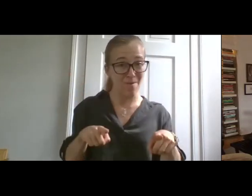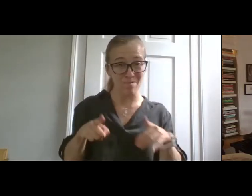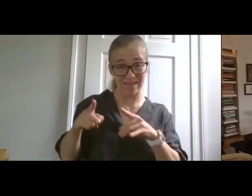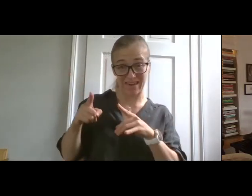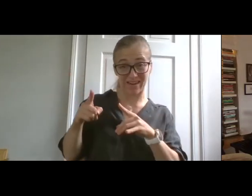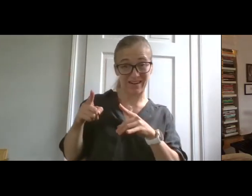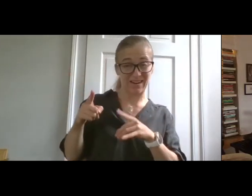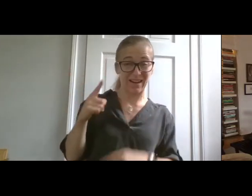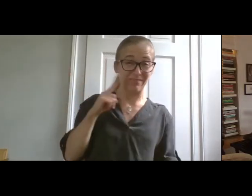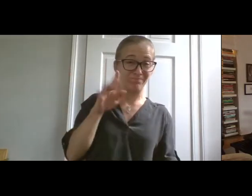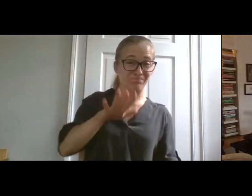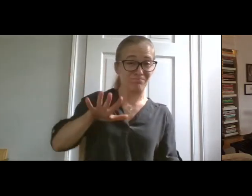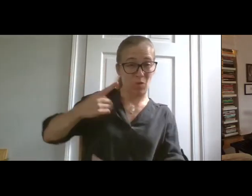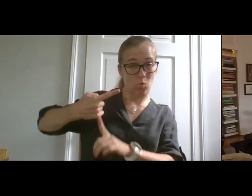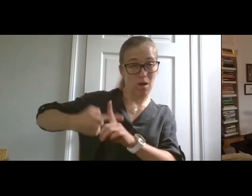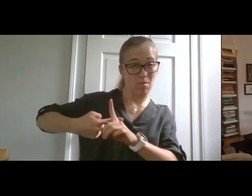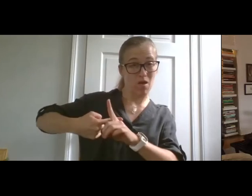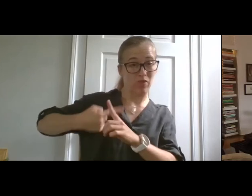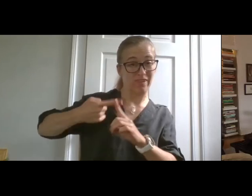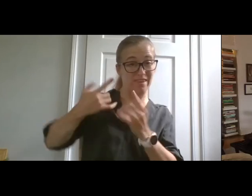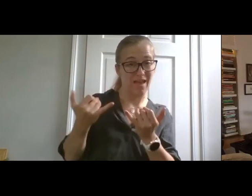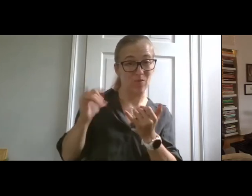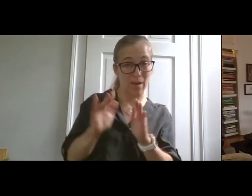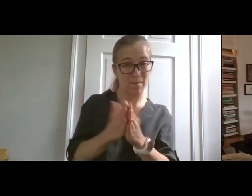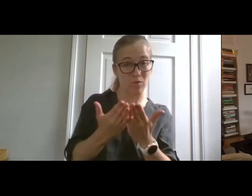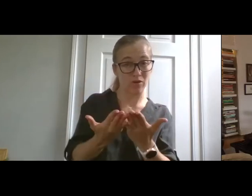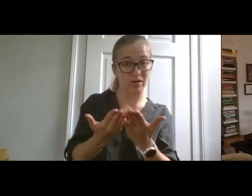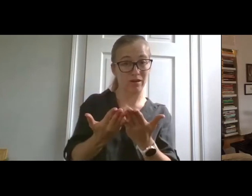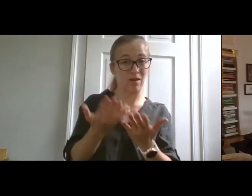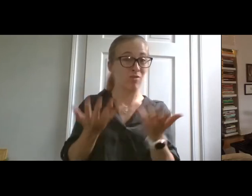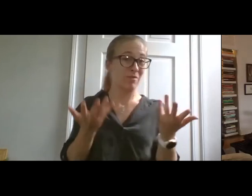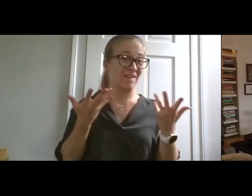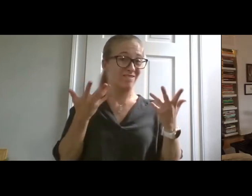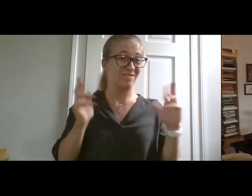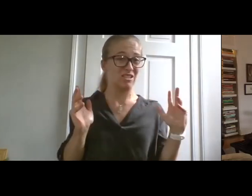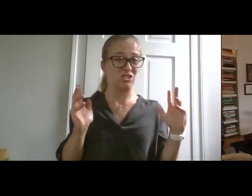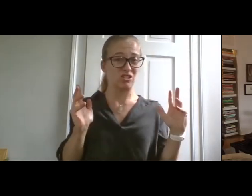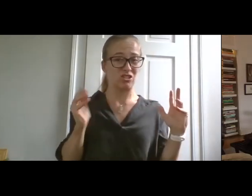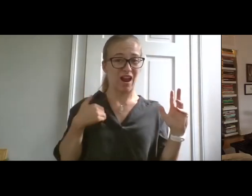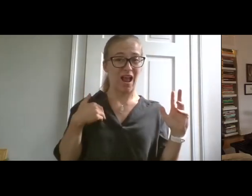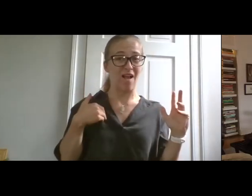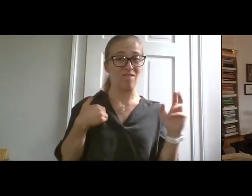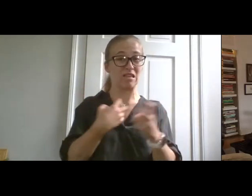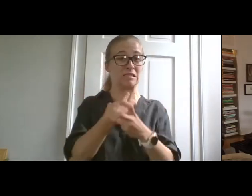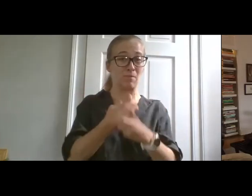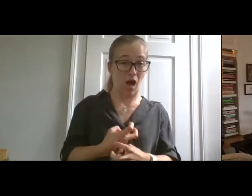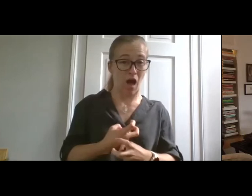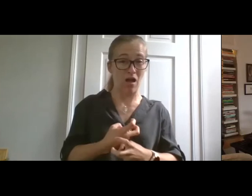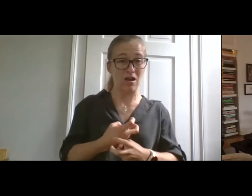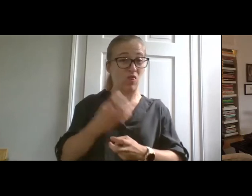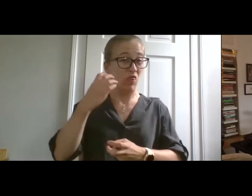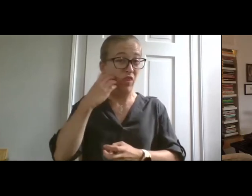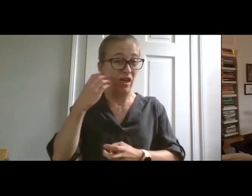last, I'd say, month or so, this book, which probably already had a spine, became